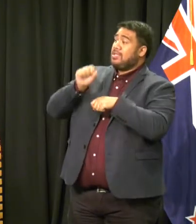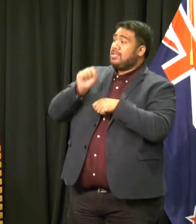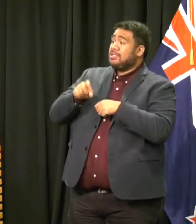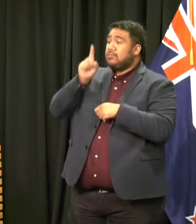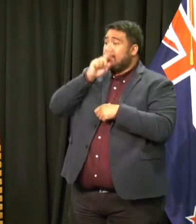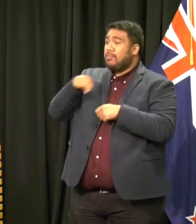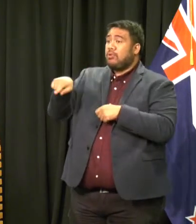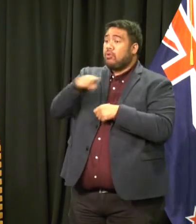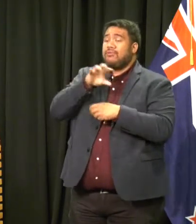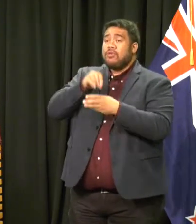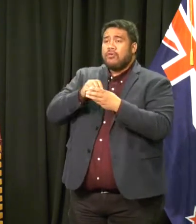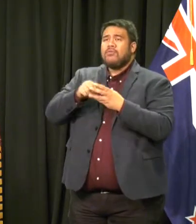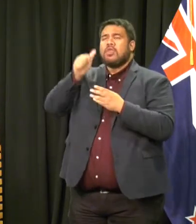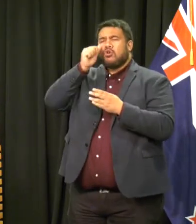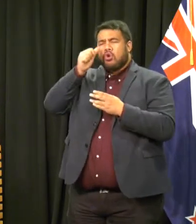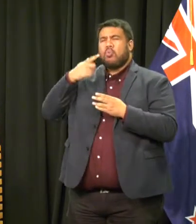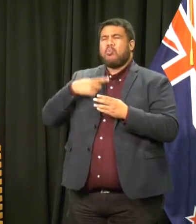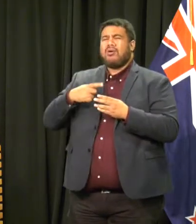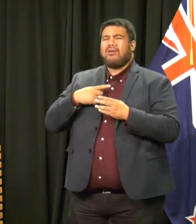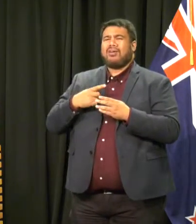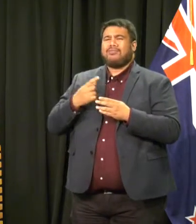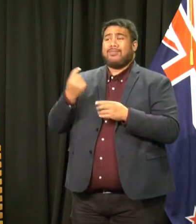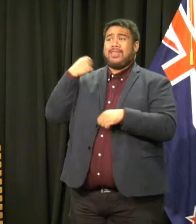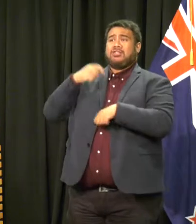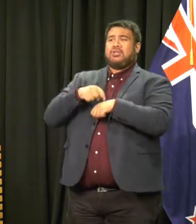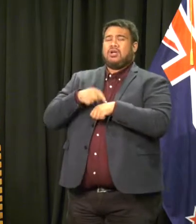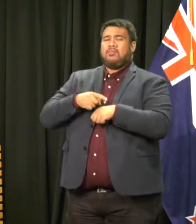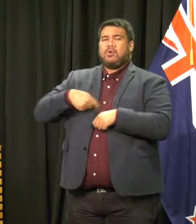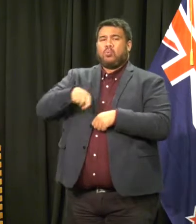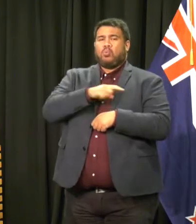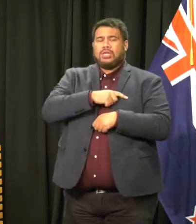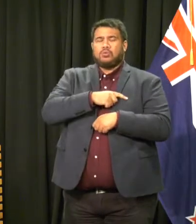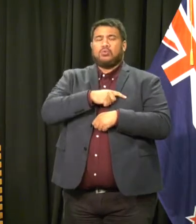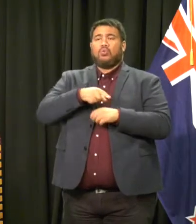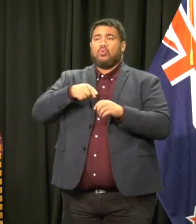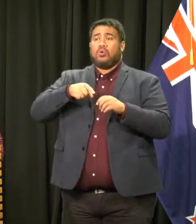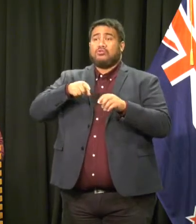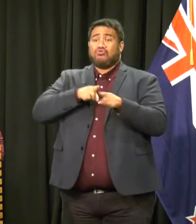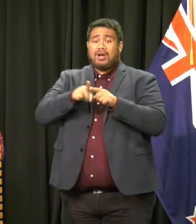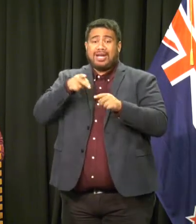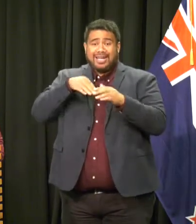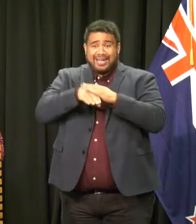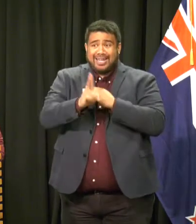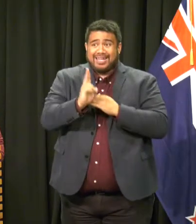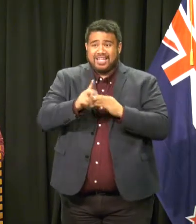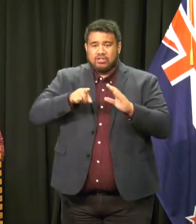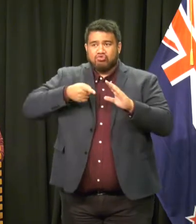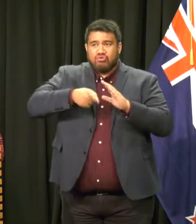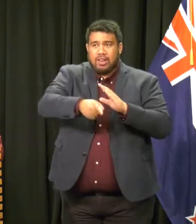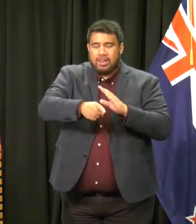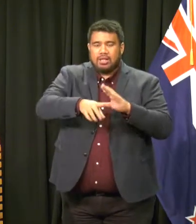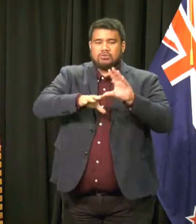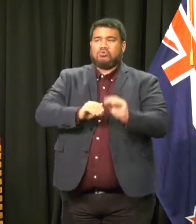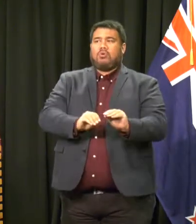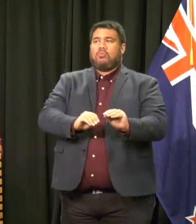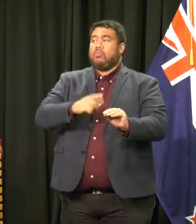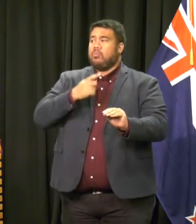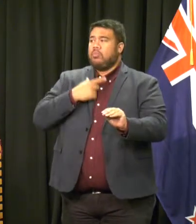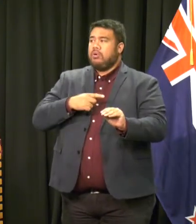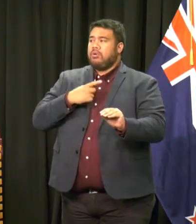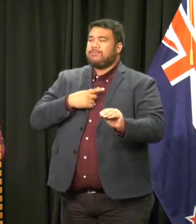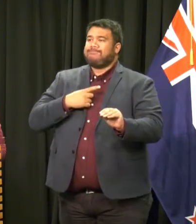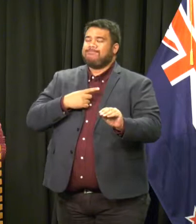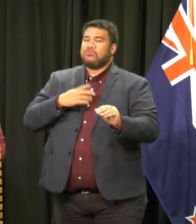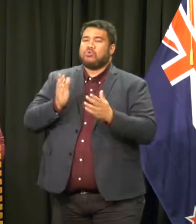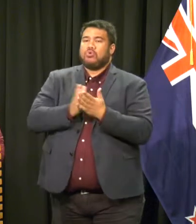briefed on the reason why, at that particular moment in time, the drilling for re-entry had stopped to ensure